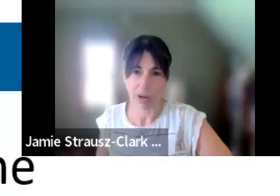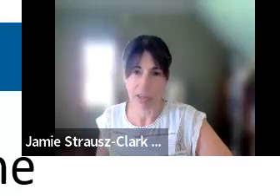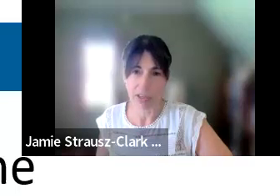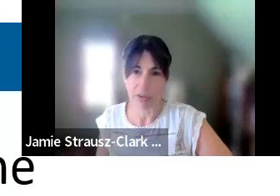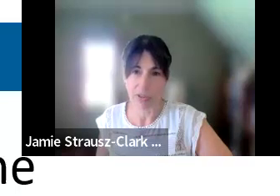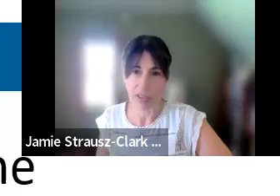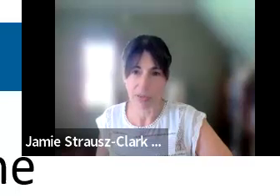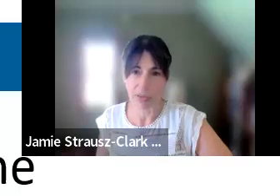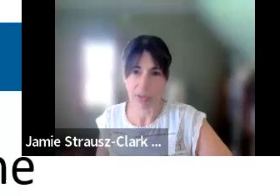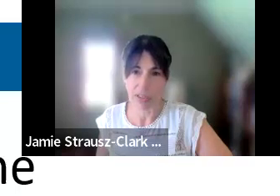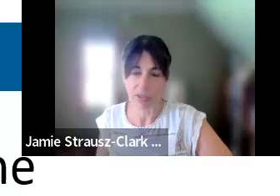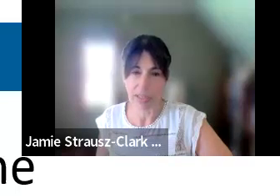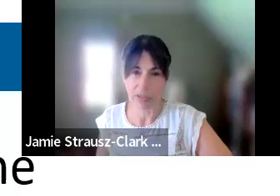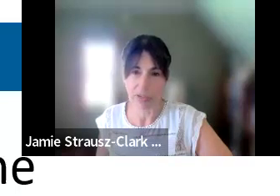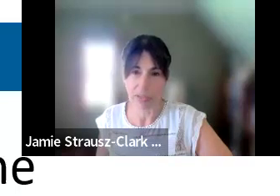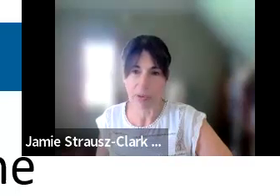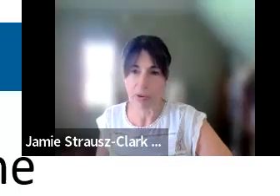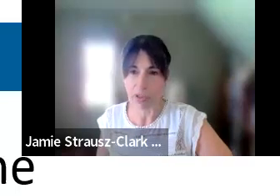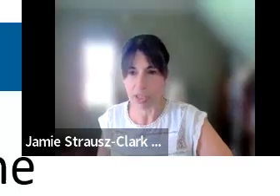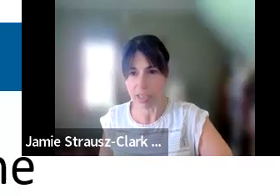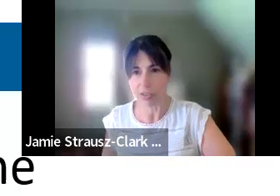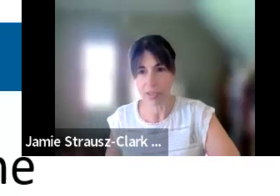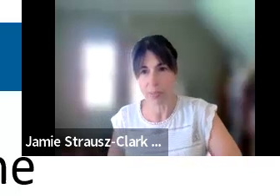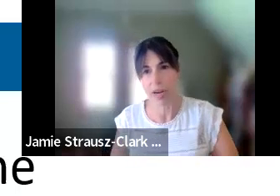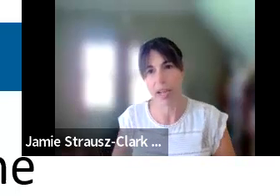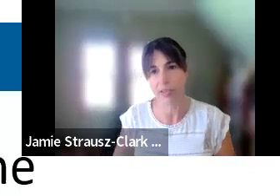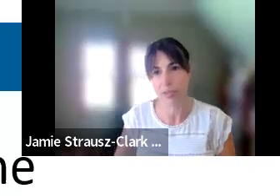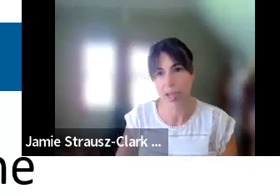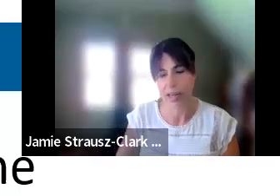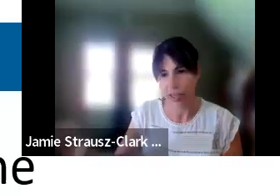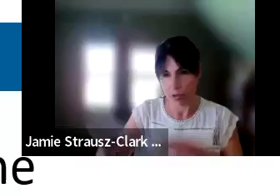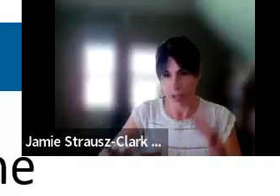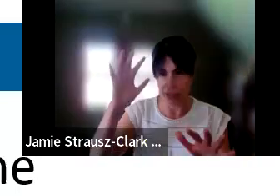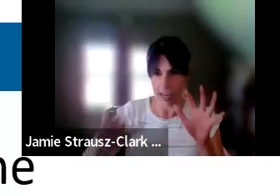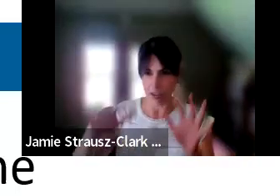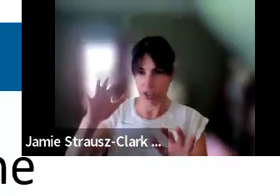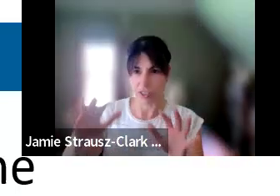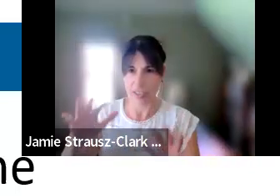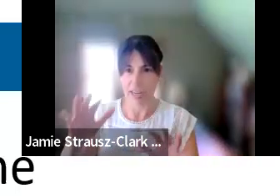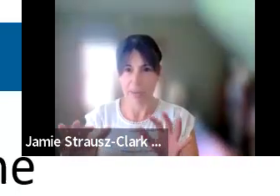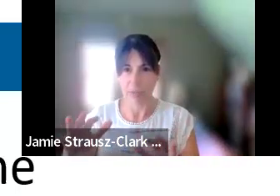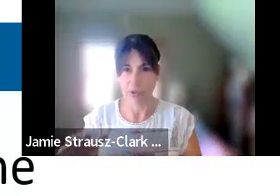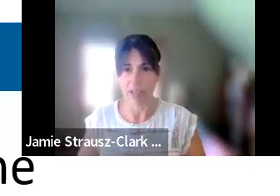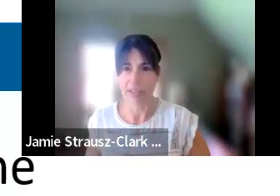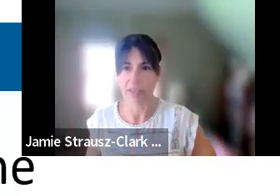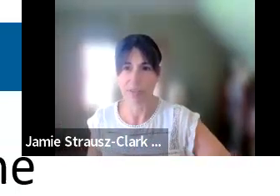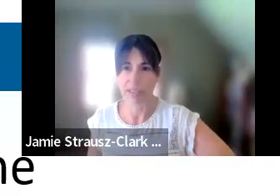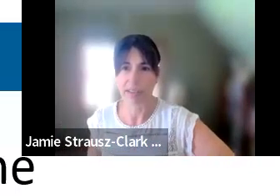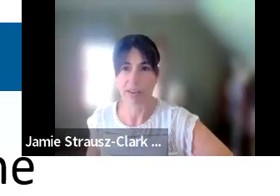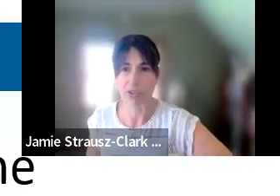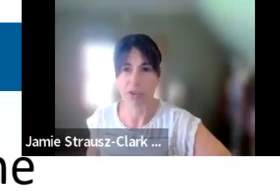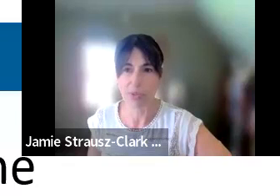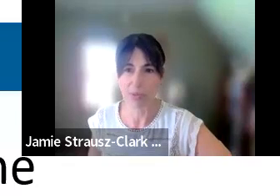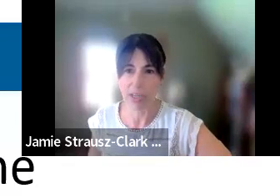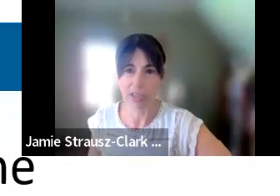template that we're going to use to do this exercise. We were originally going to do this in breakouts, but with all the schedule changes today, it made more sense to do this